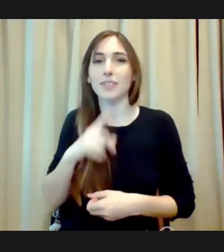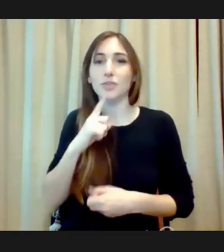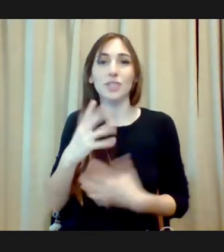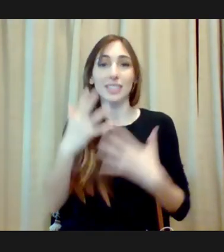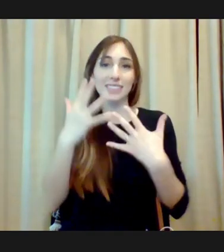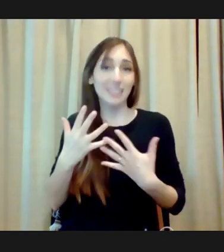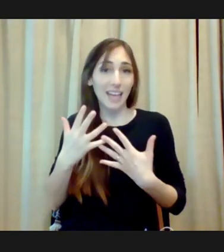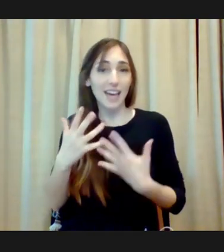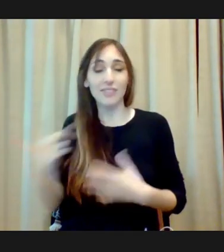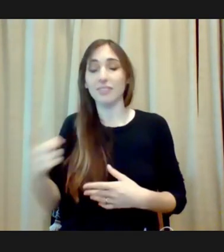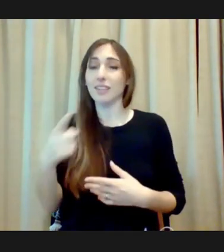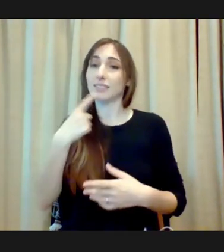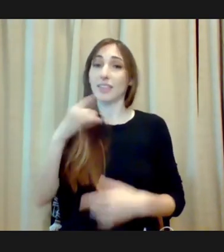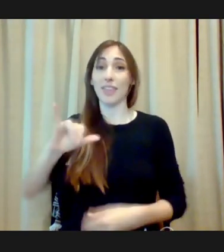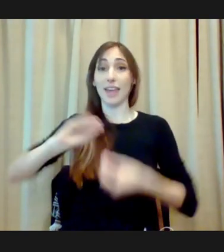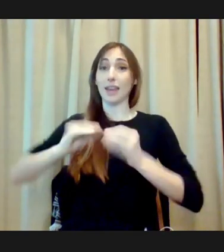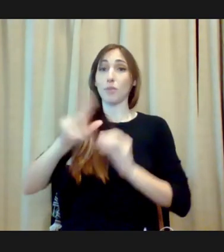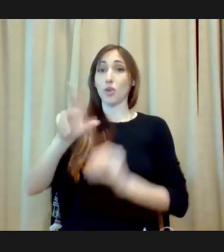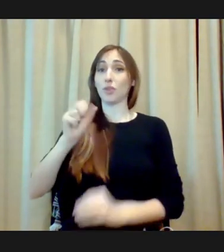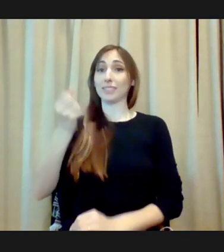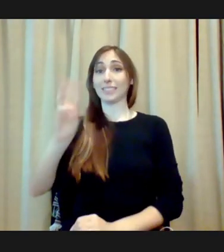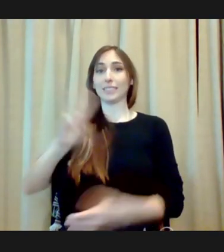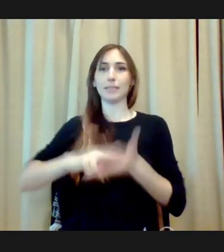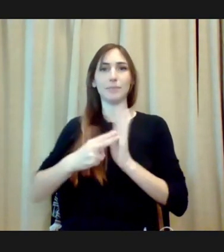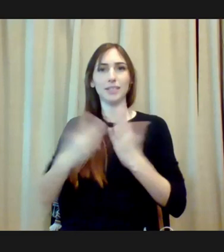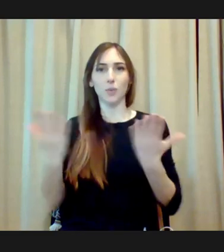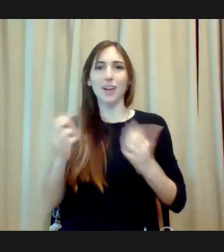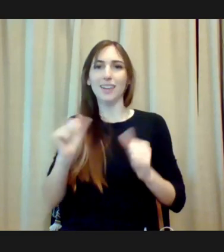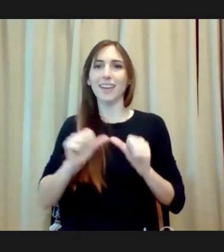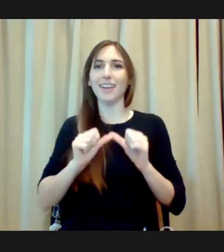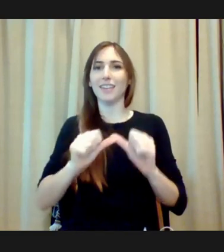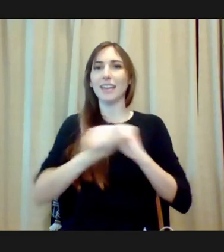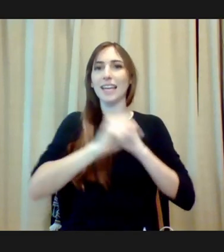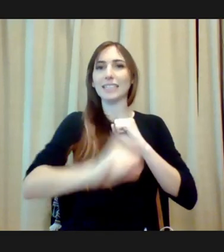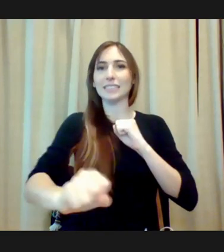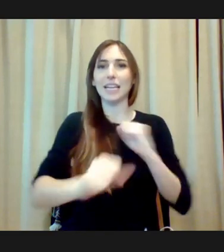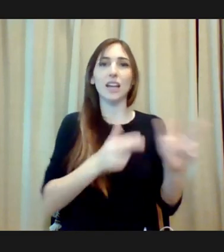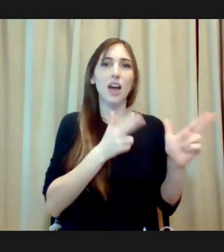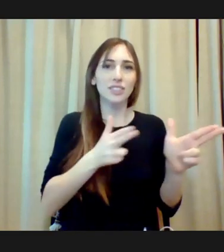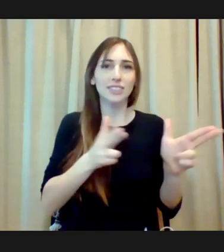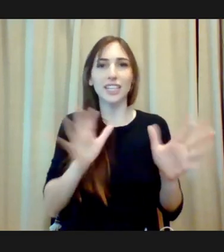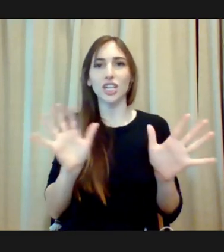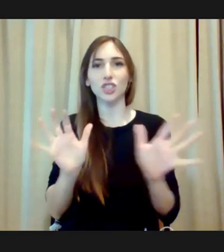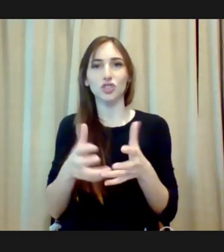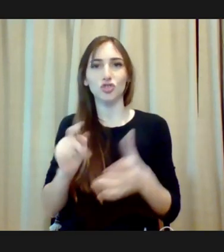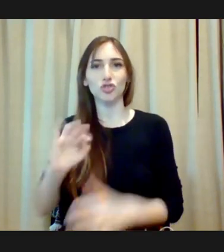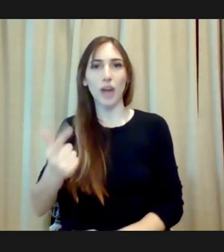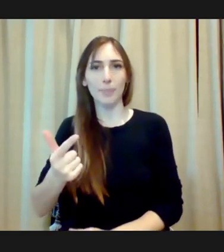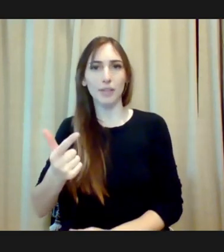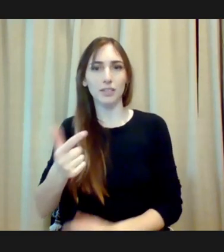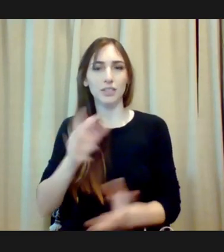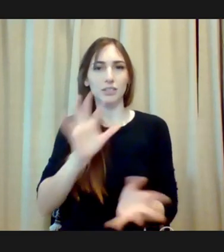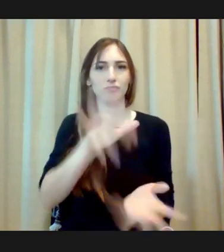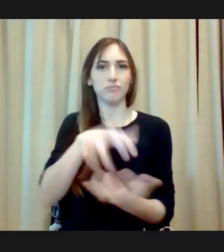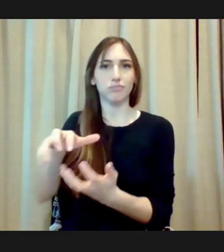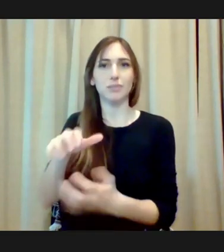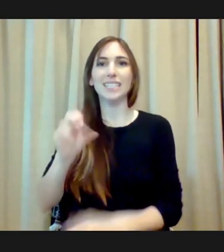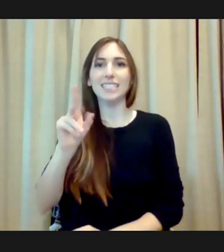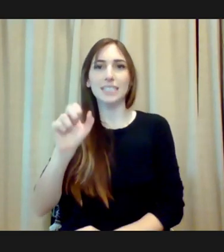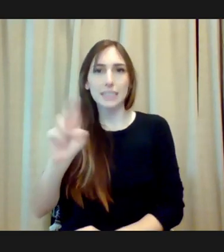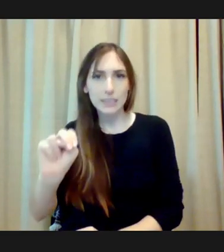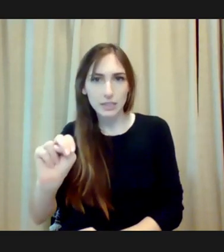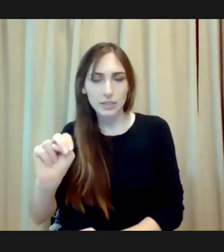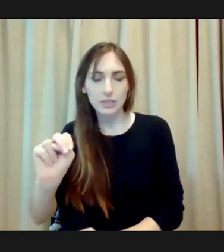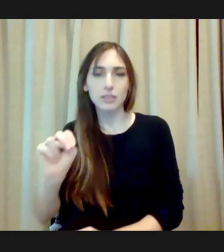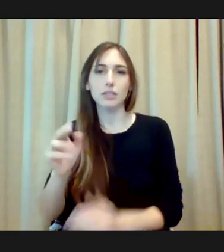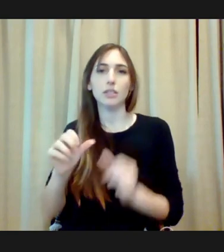now extending the hunting and trapping season there. They're going to have a full 21-day trapping season there. And they